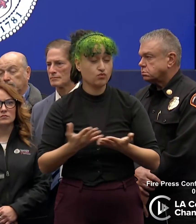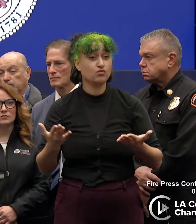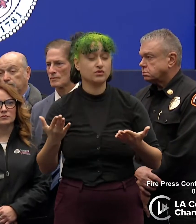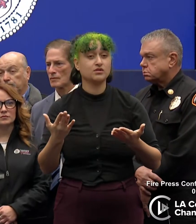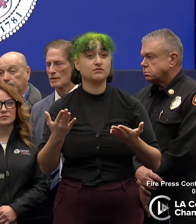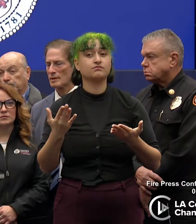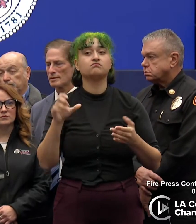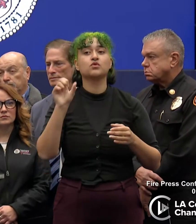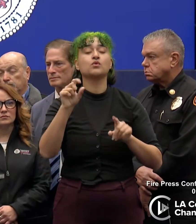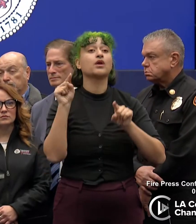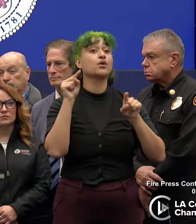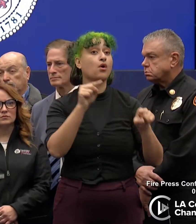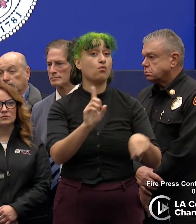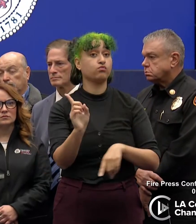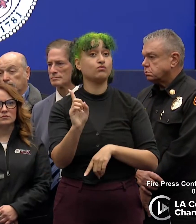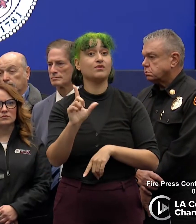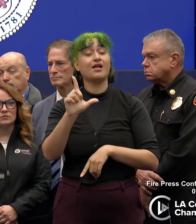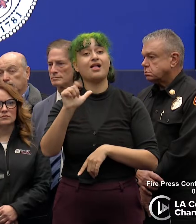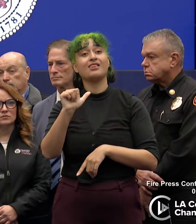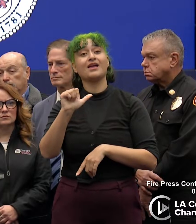resources, you can go to